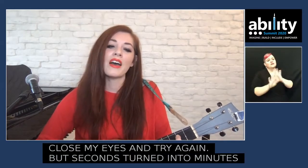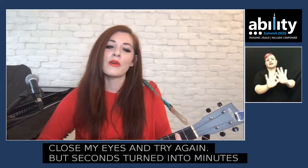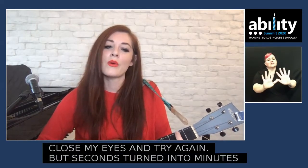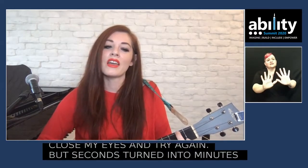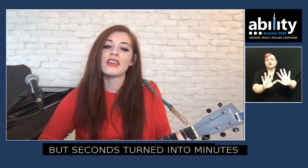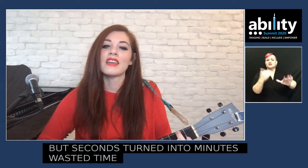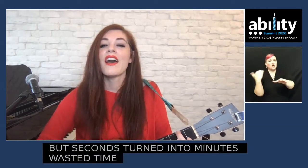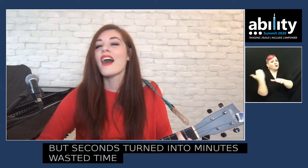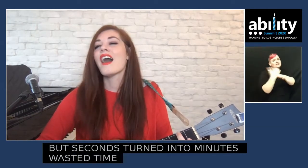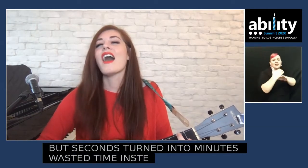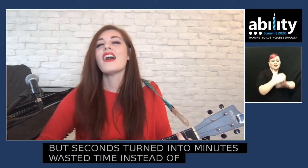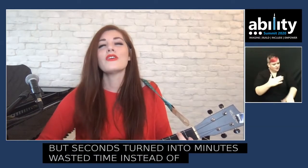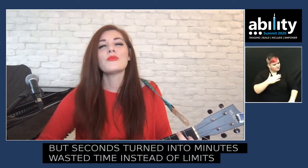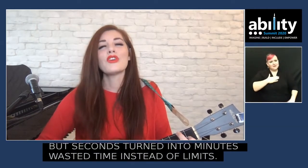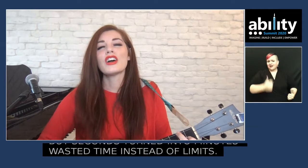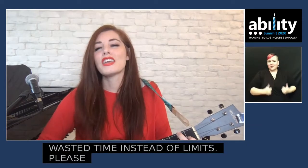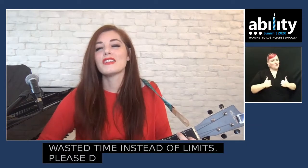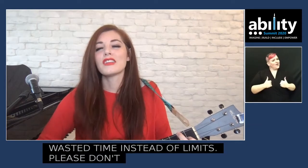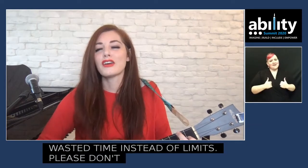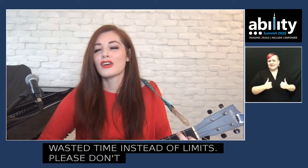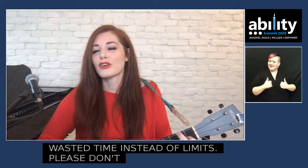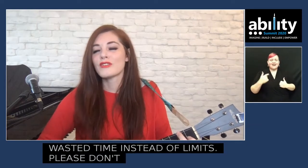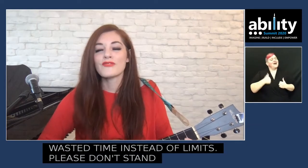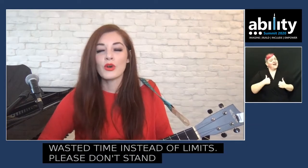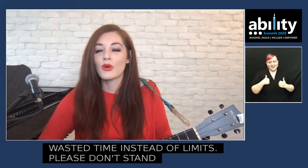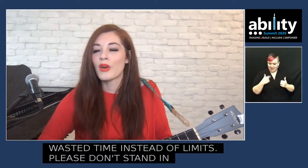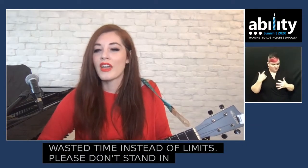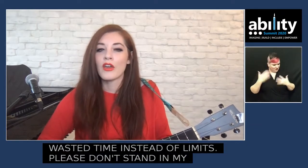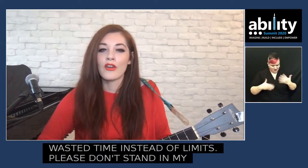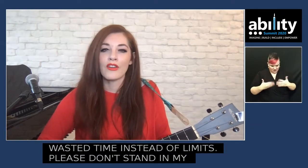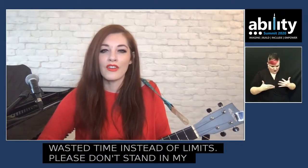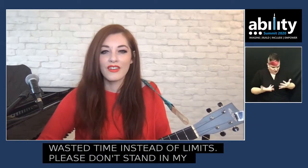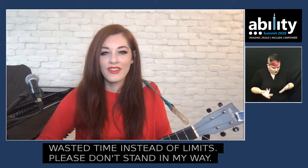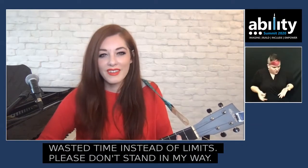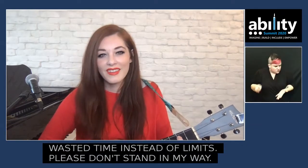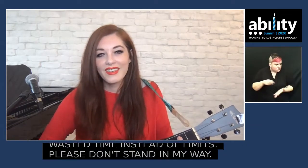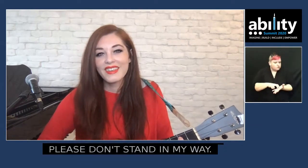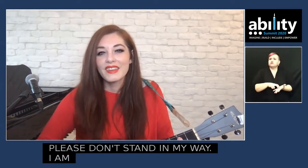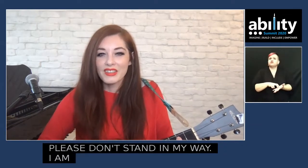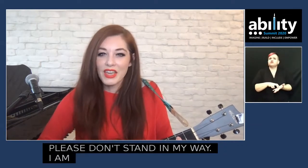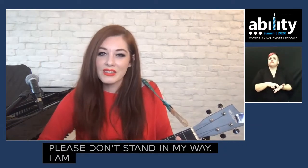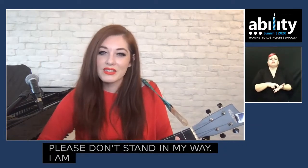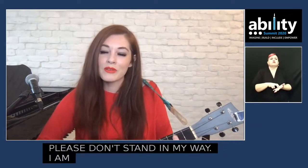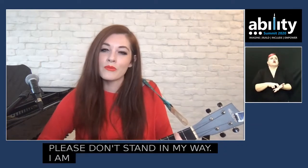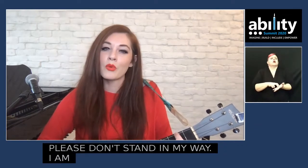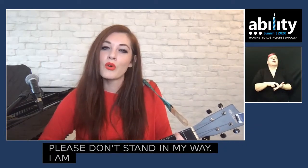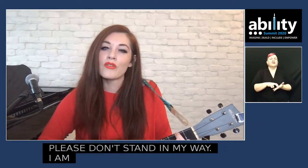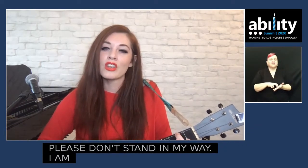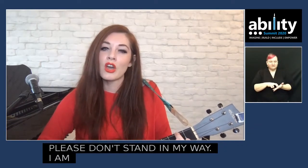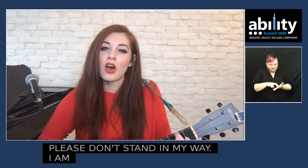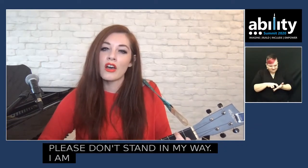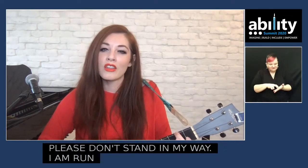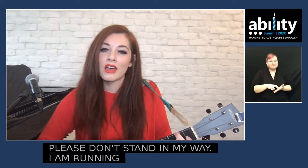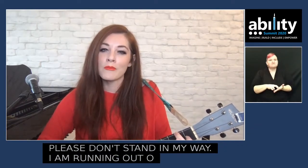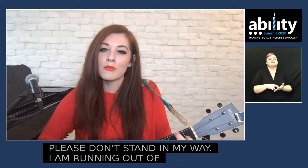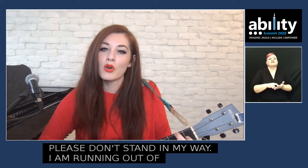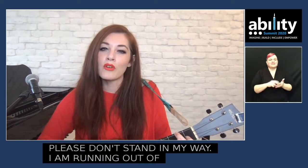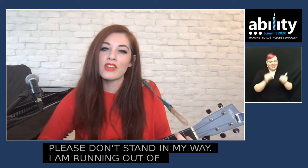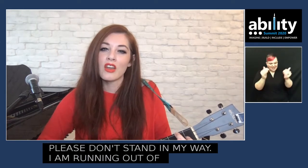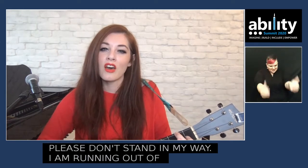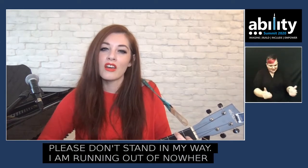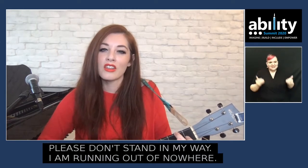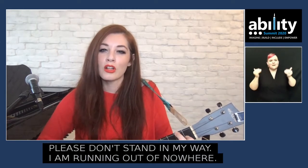in my way. I am running out of nowhere. Yes, I'm moving on,